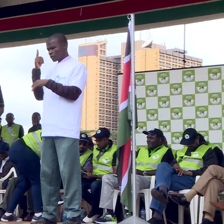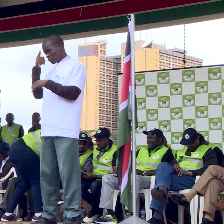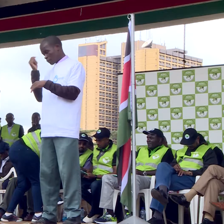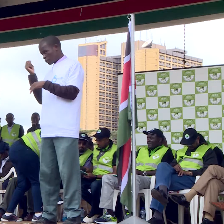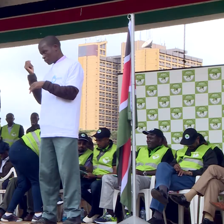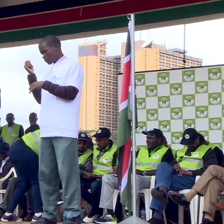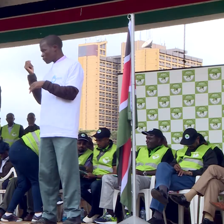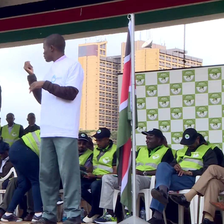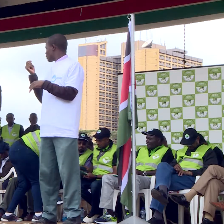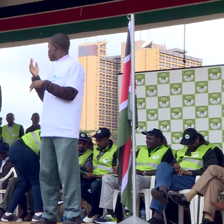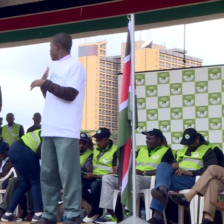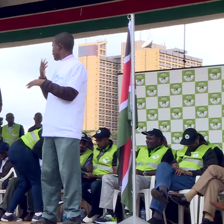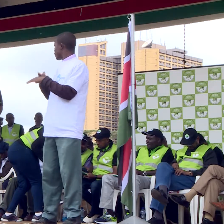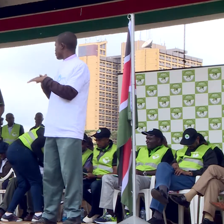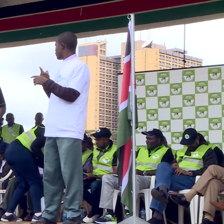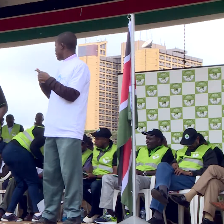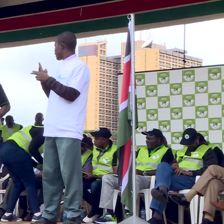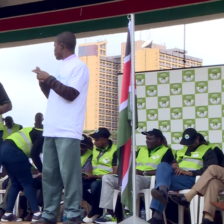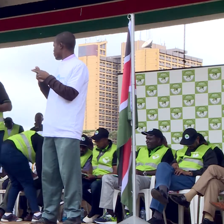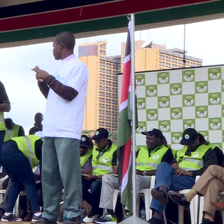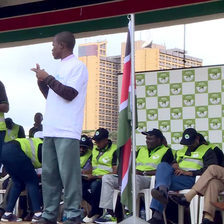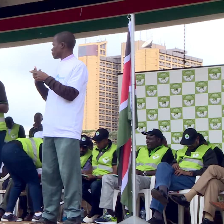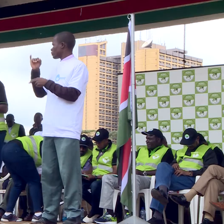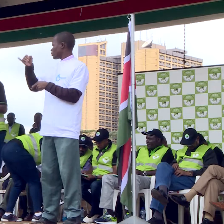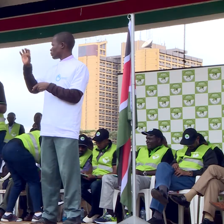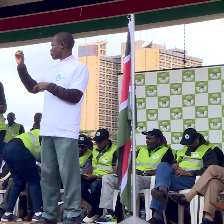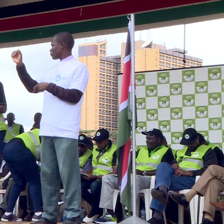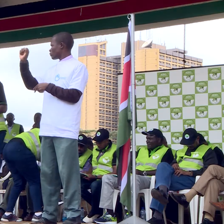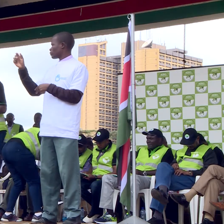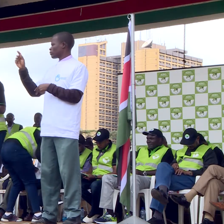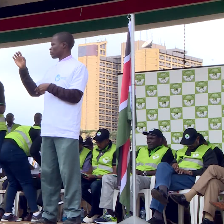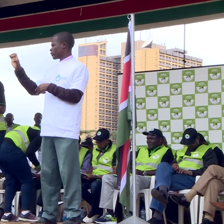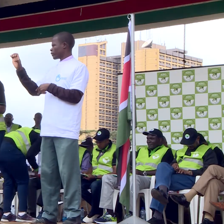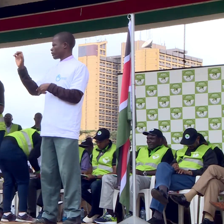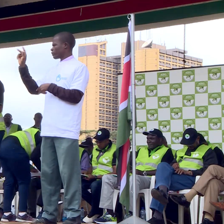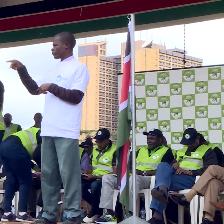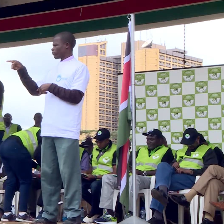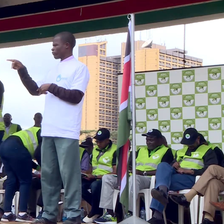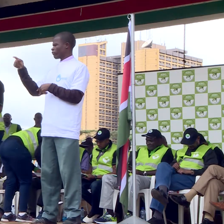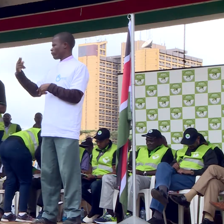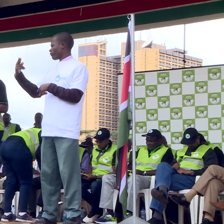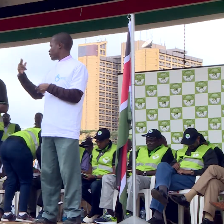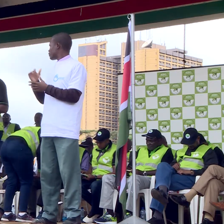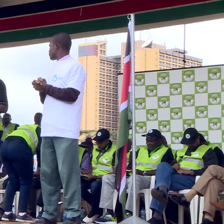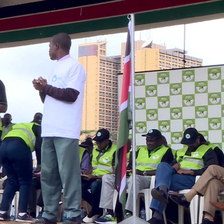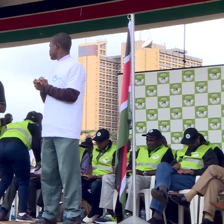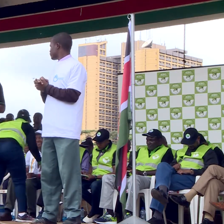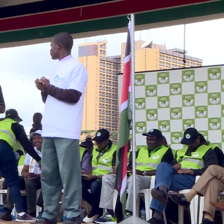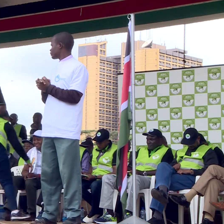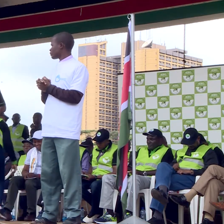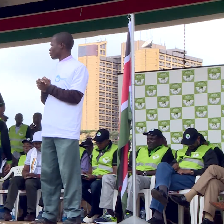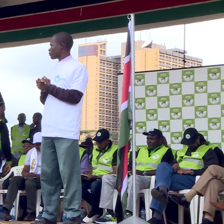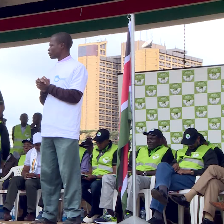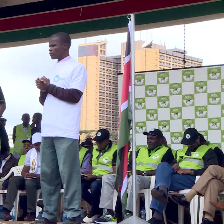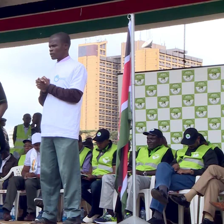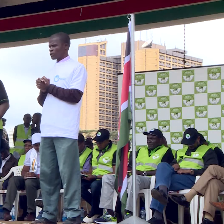name is Mele Joseph. I'm the county elections manager for Nairobi City County. And